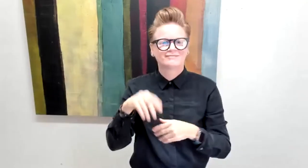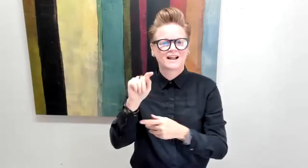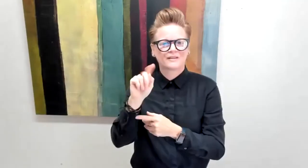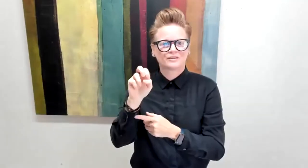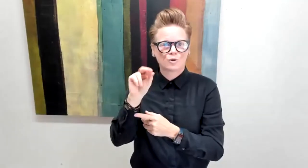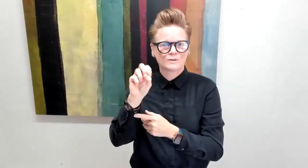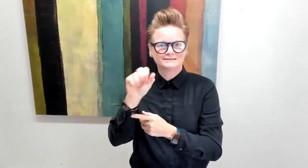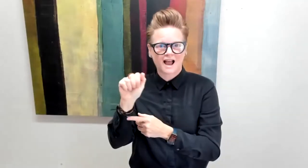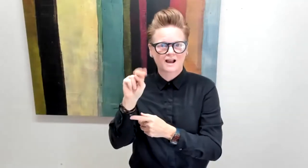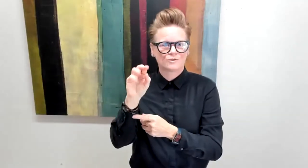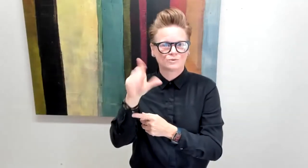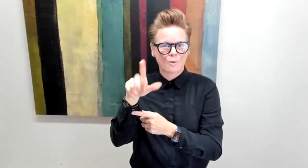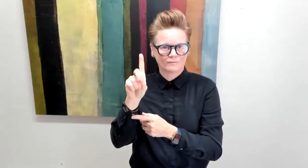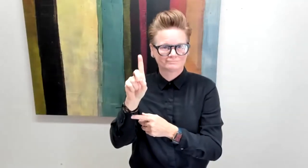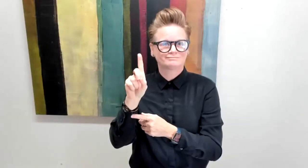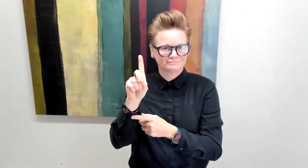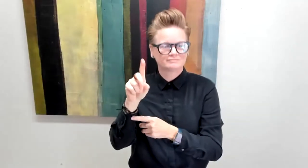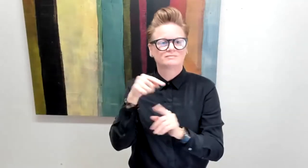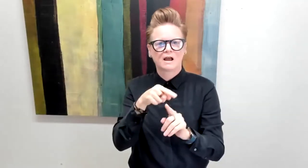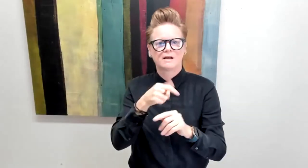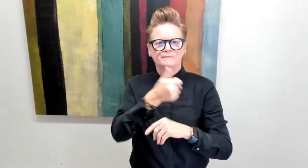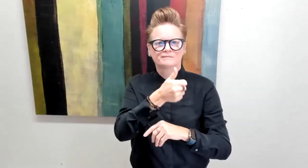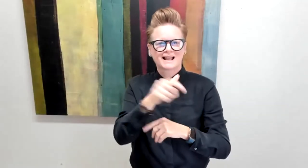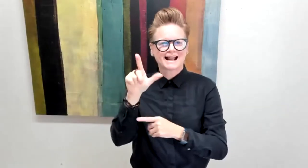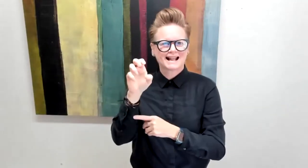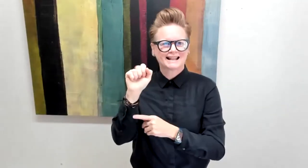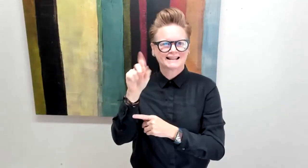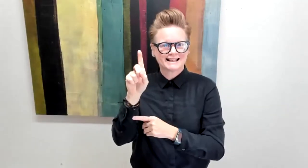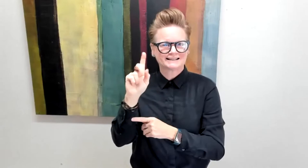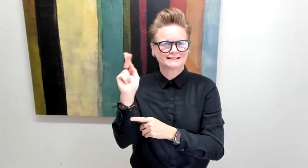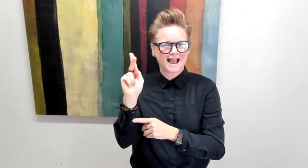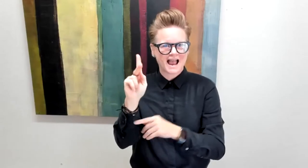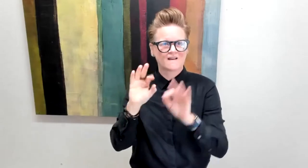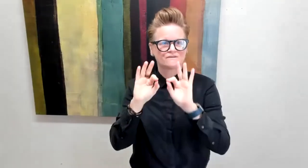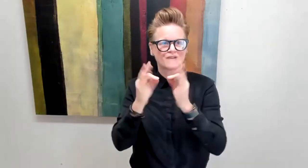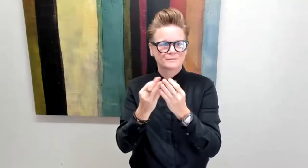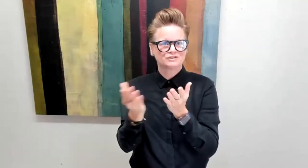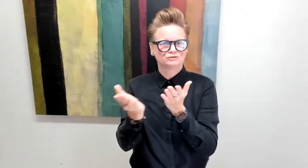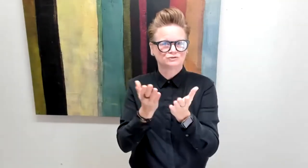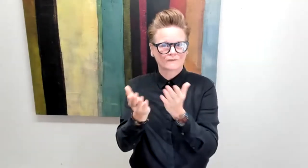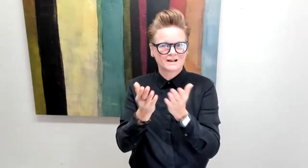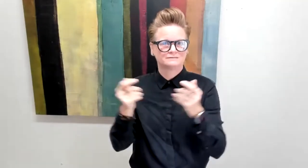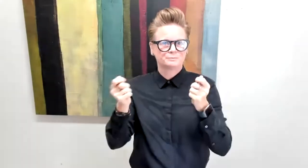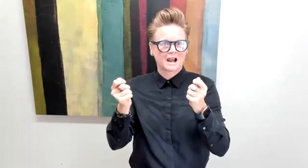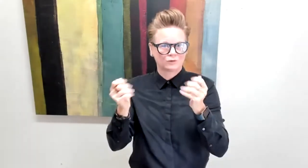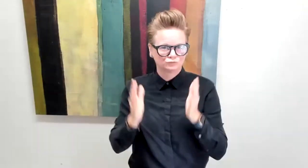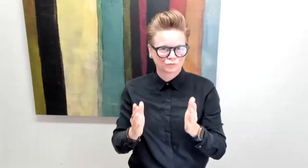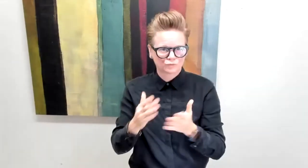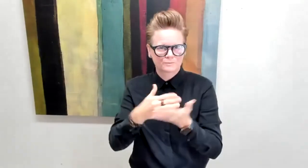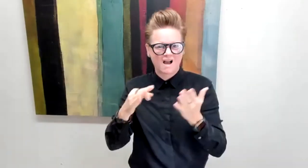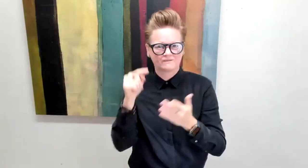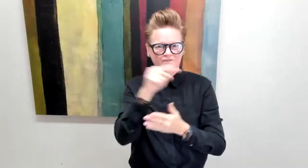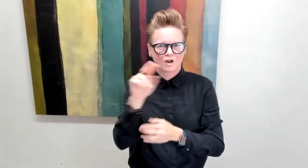participants. So I'm going to start with introductions. Teresa Nold, she is the Lead K Family